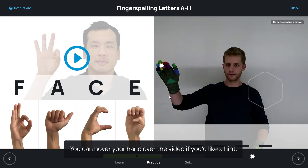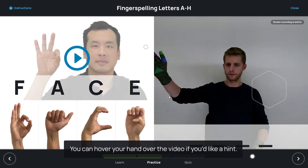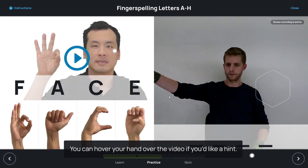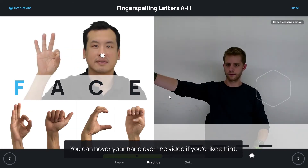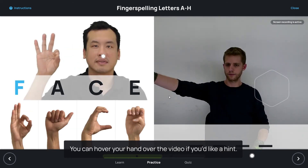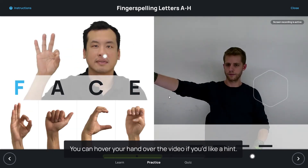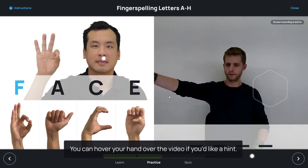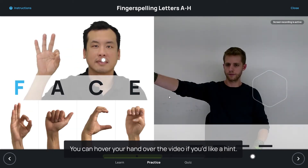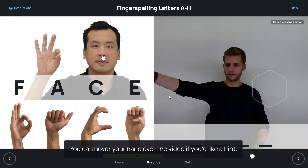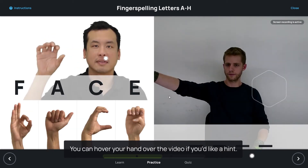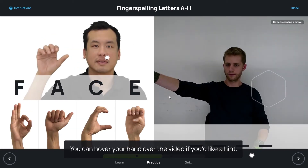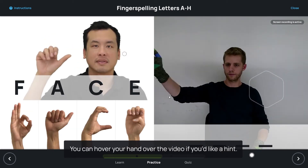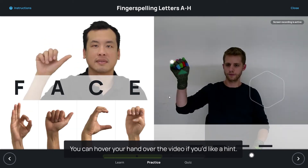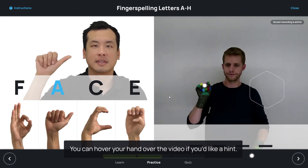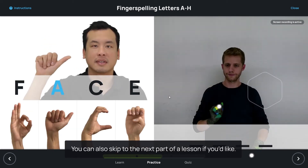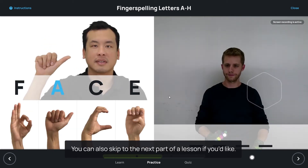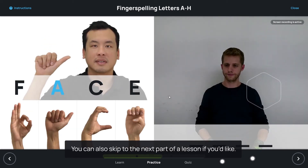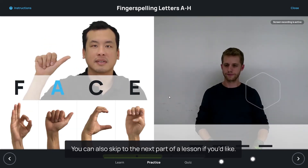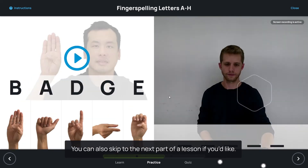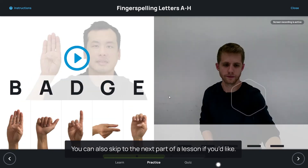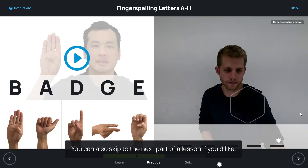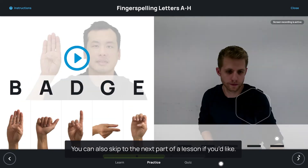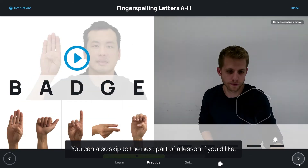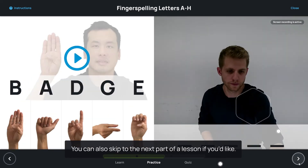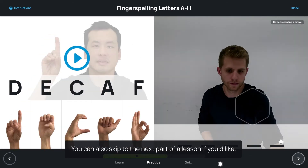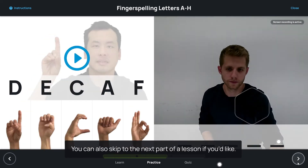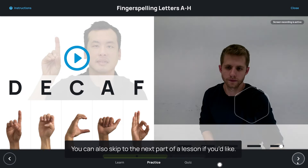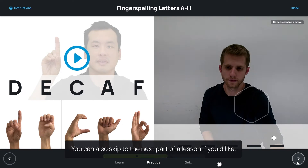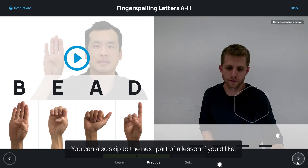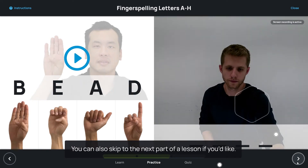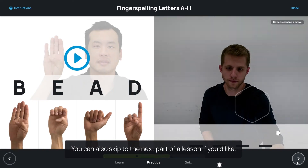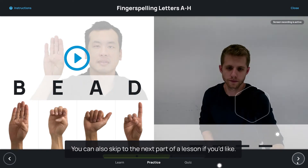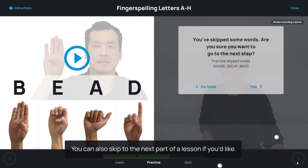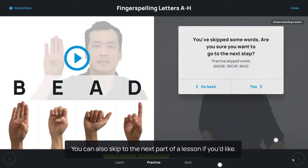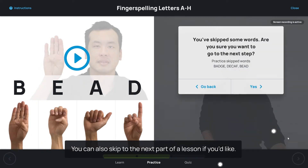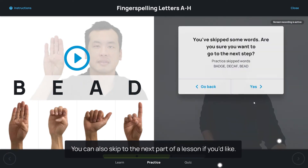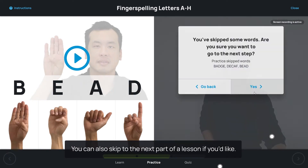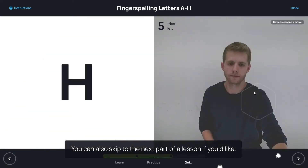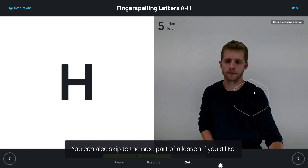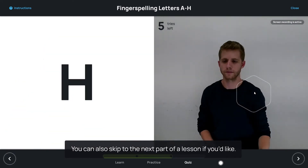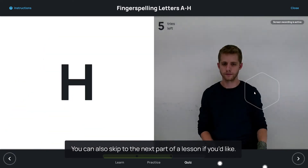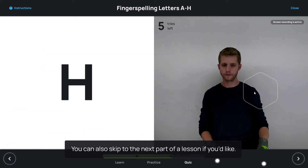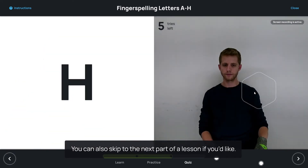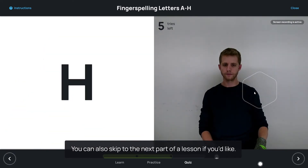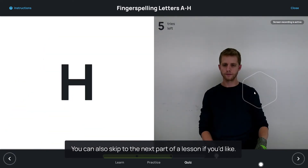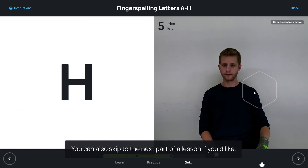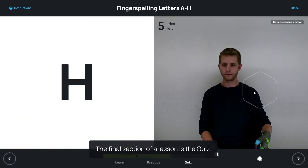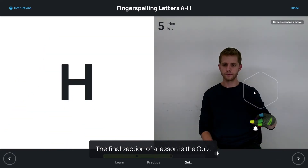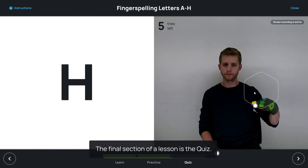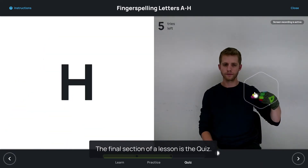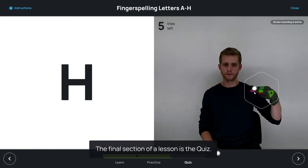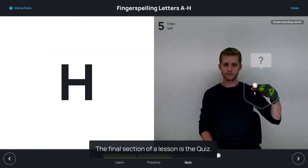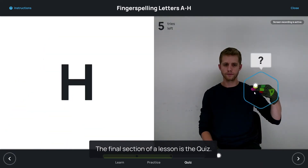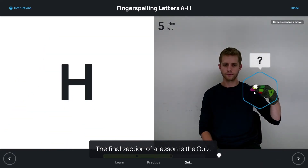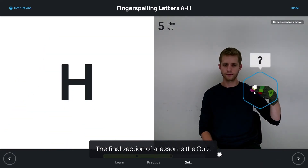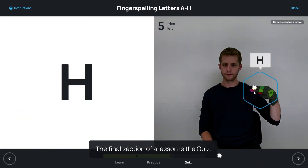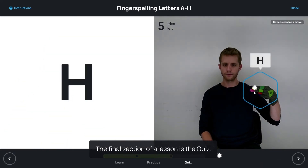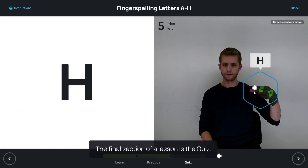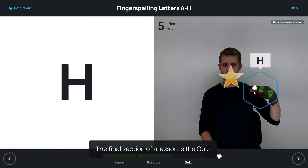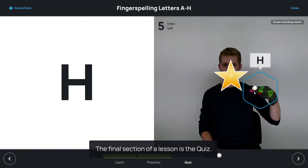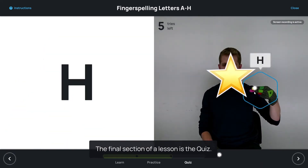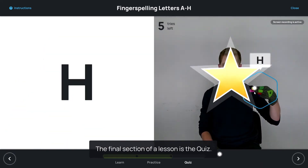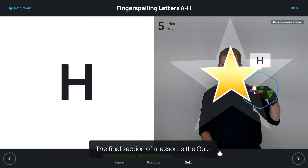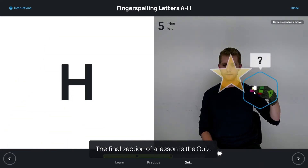your hand over the video if you'd like a hint. You can also skip to the next part of a lesson if you'd like. The final section of